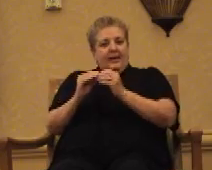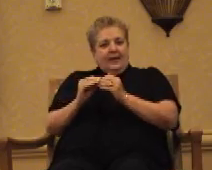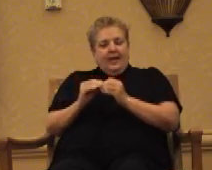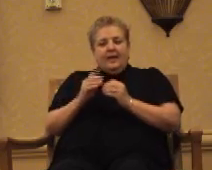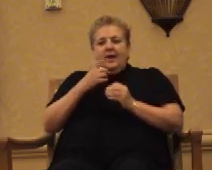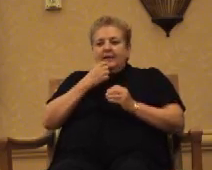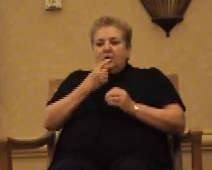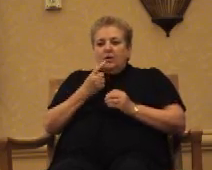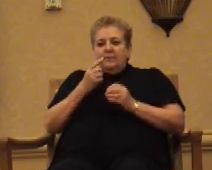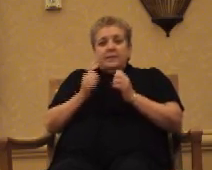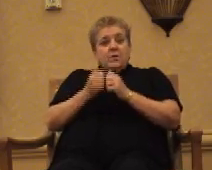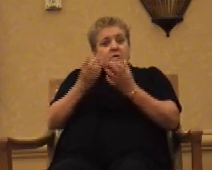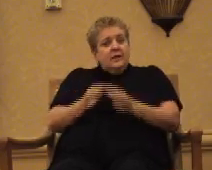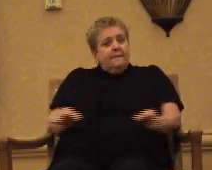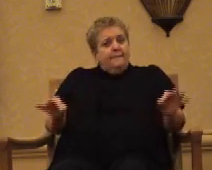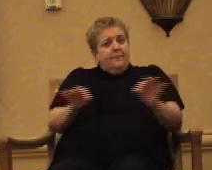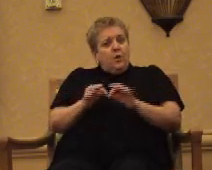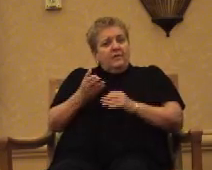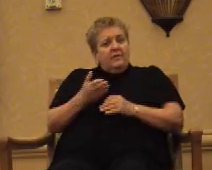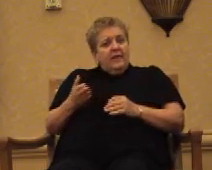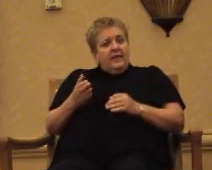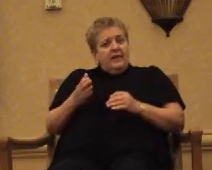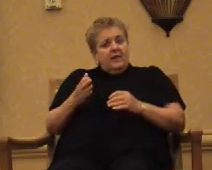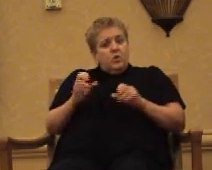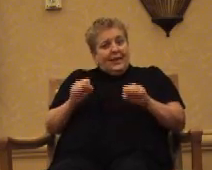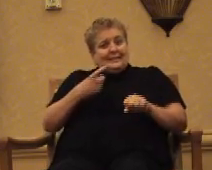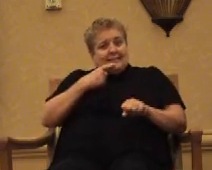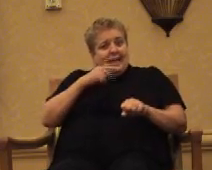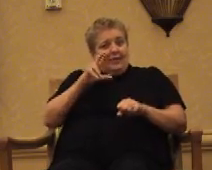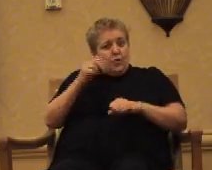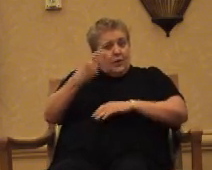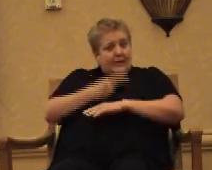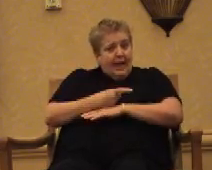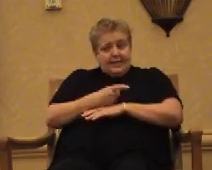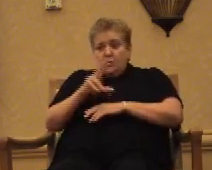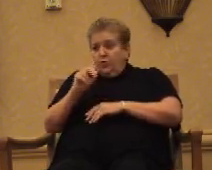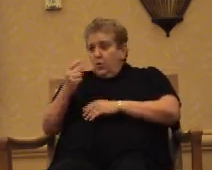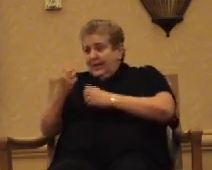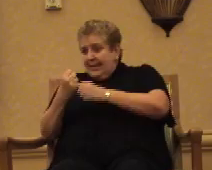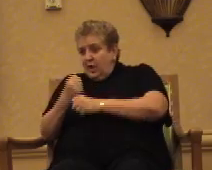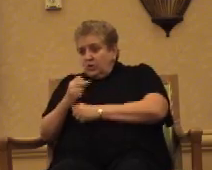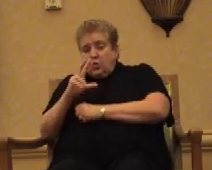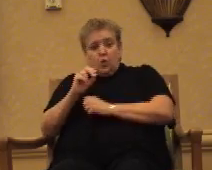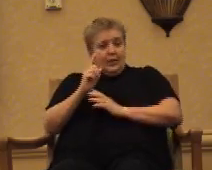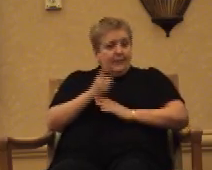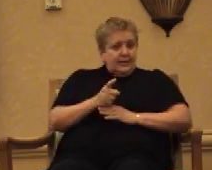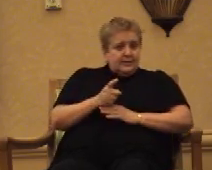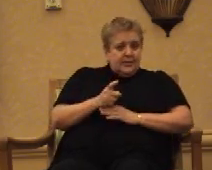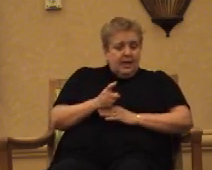most important thing to say at 30 days, or 30 years, or 30 minutes. Help.